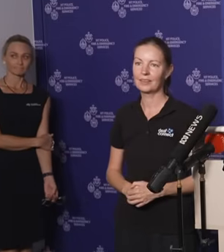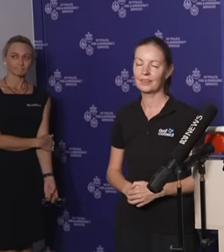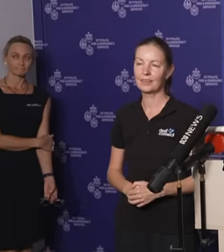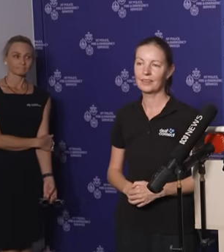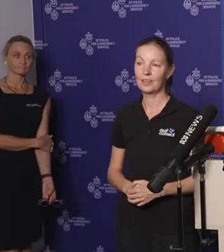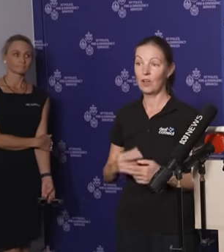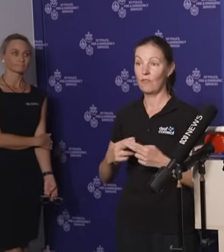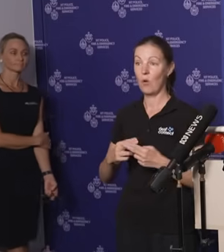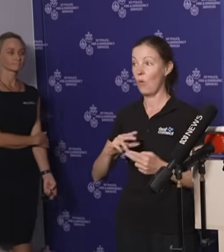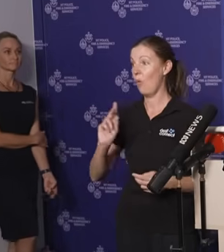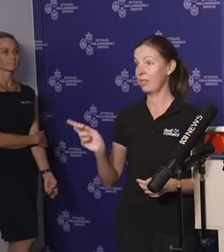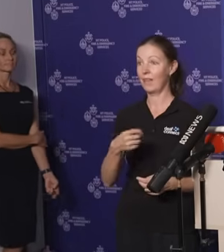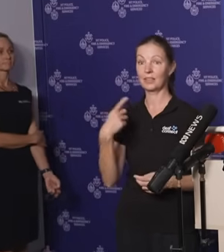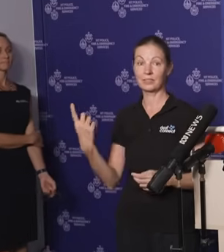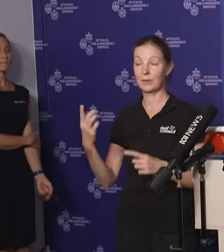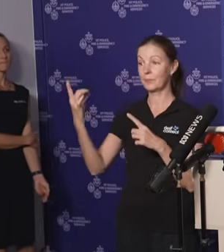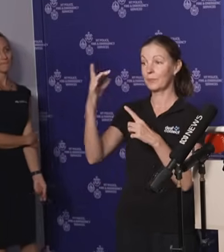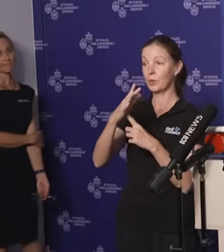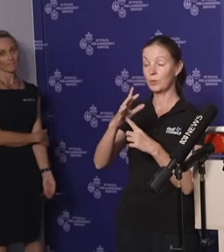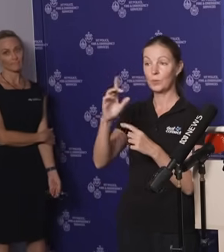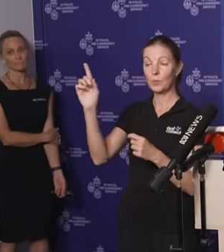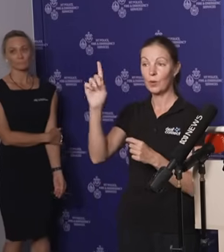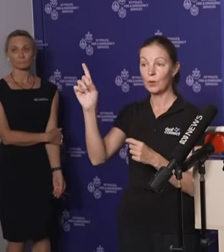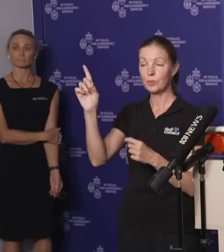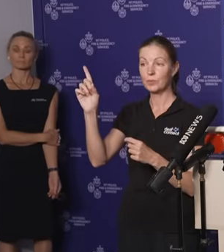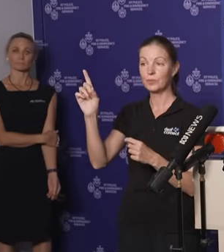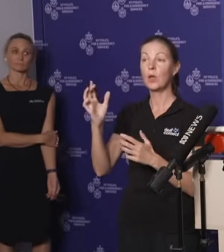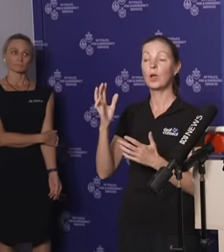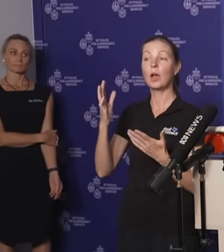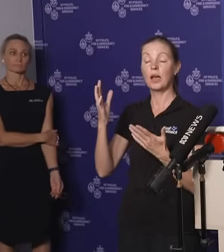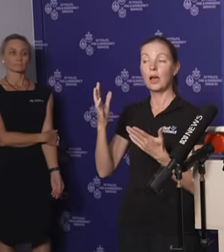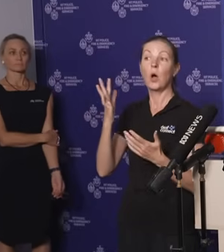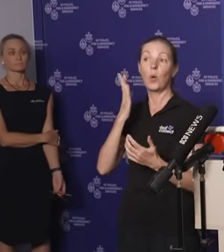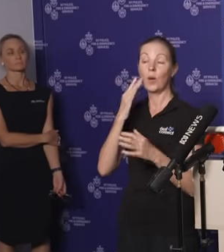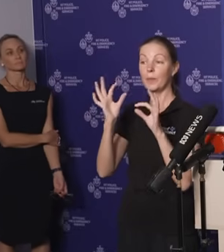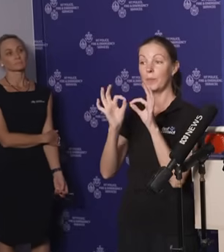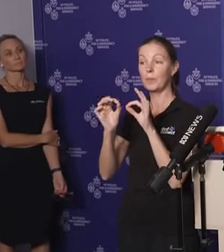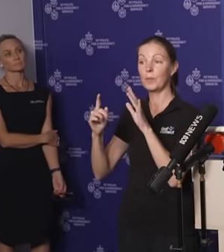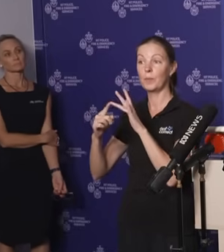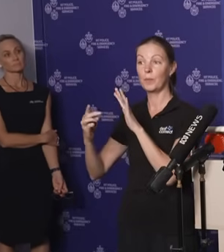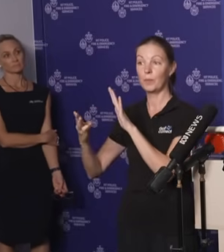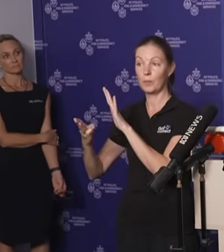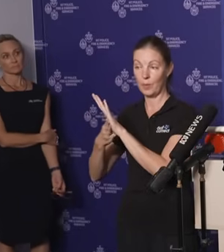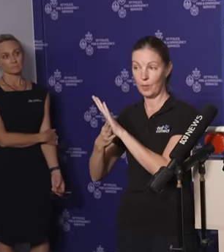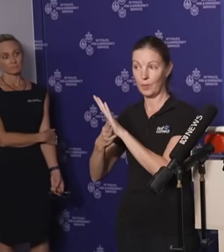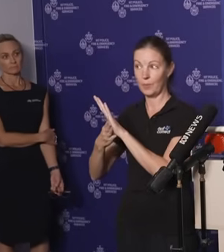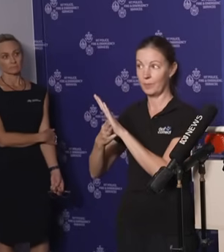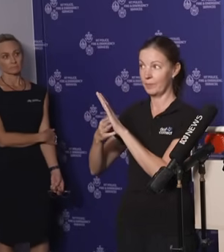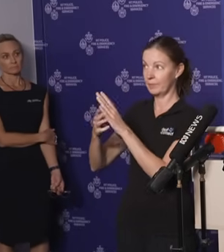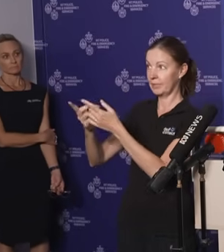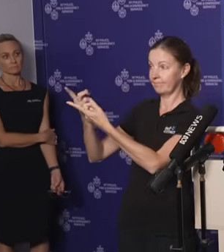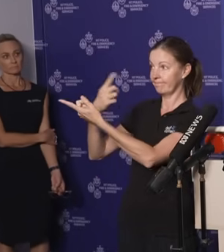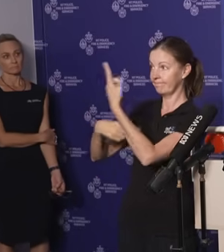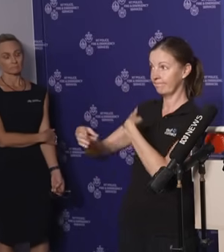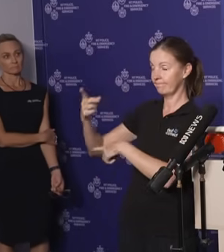For all of us, the important part is to know that when the Bureau of Meteorology issues one of their clear pieces